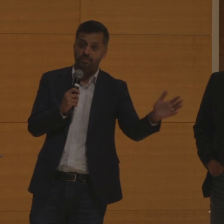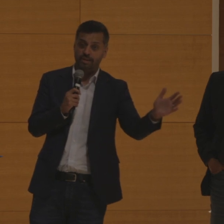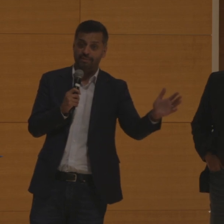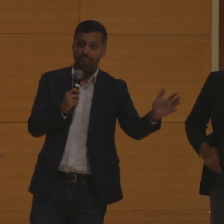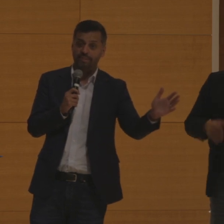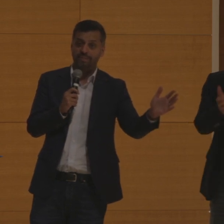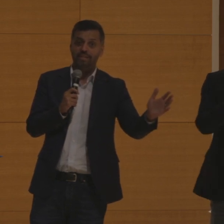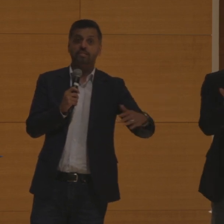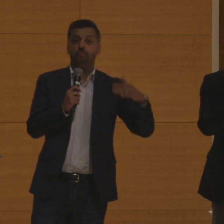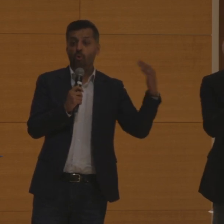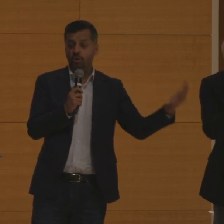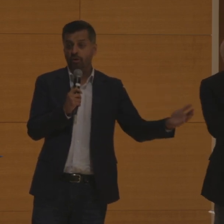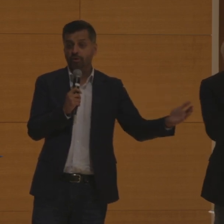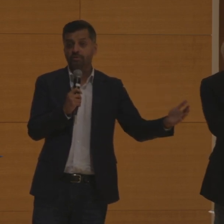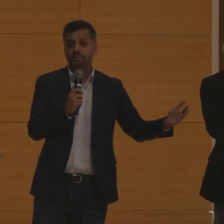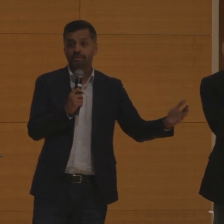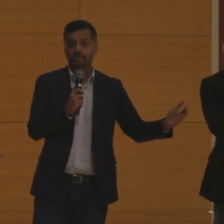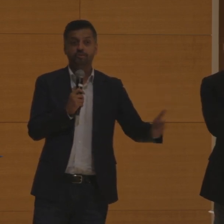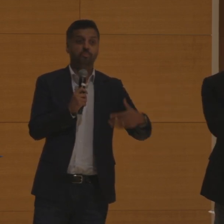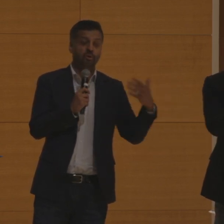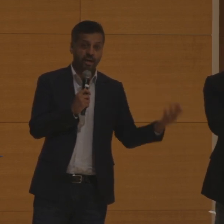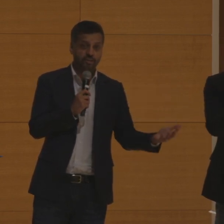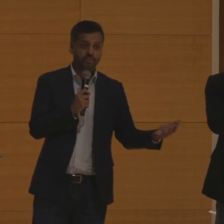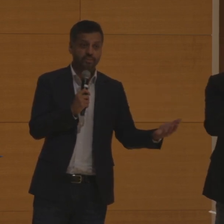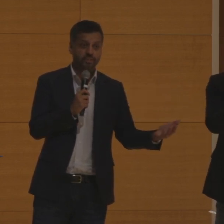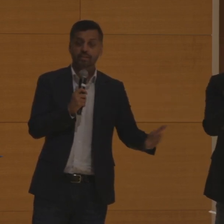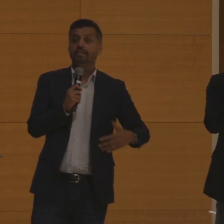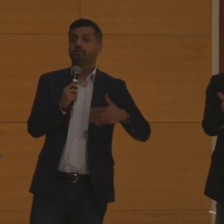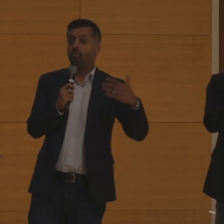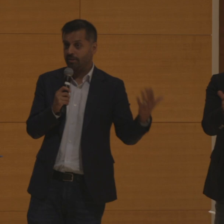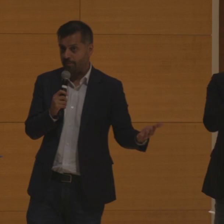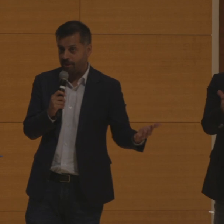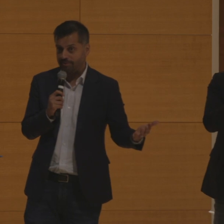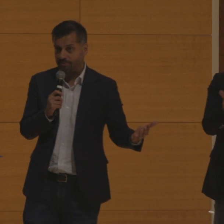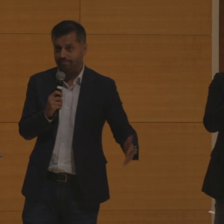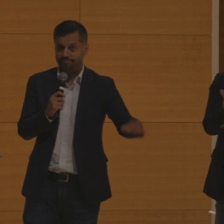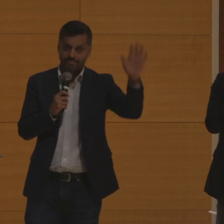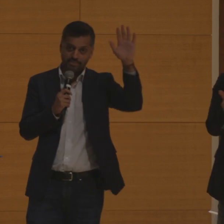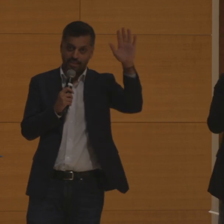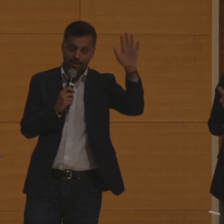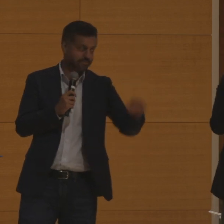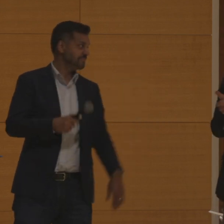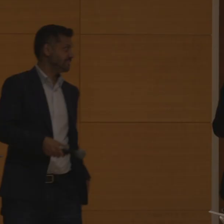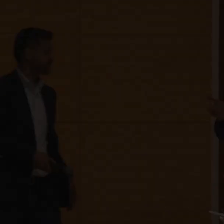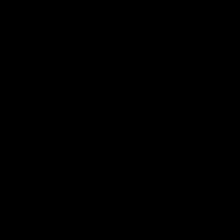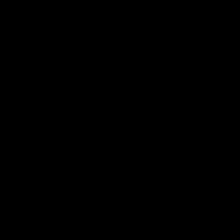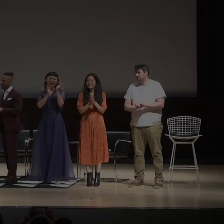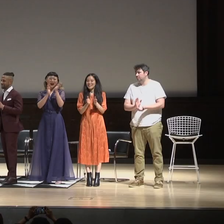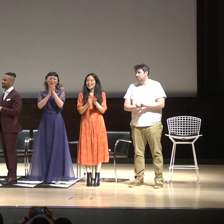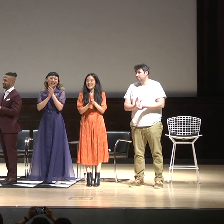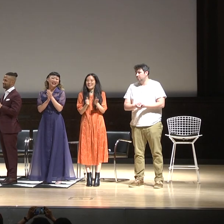you for hosting this event. Support authors, support writers, support librarians. Take care.